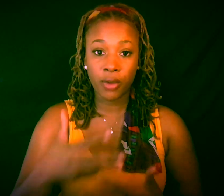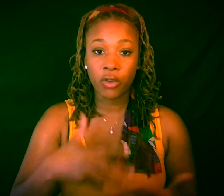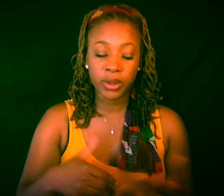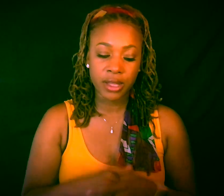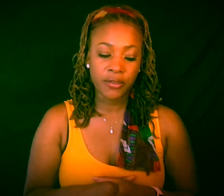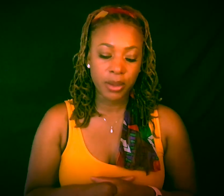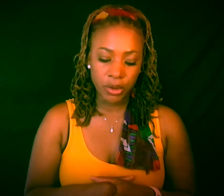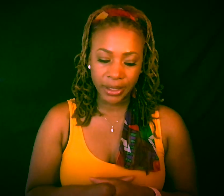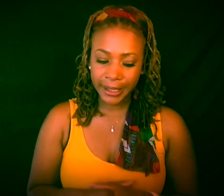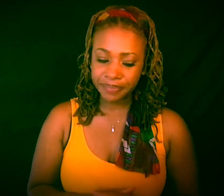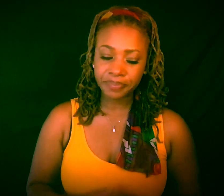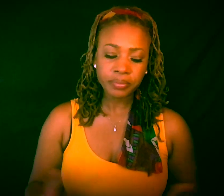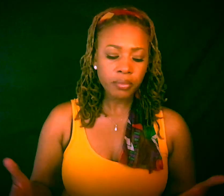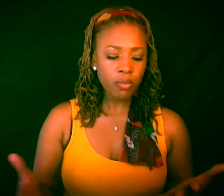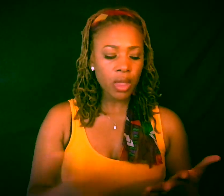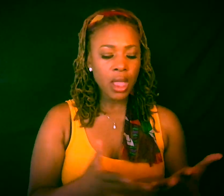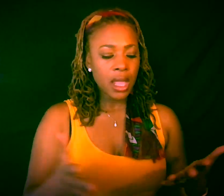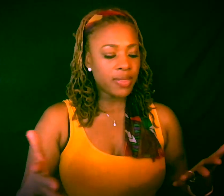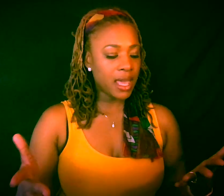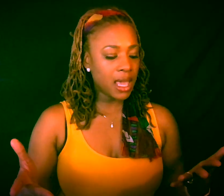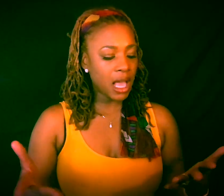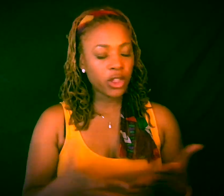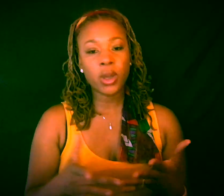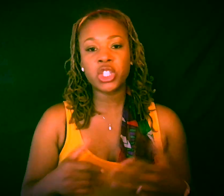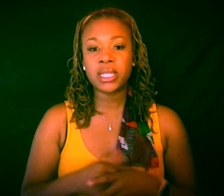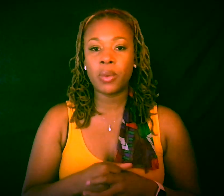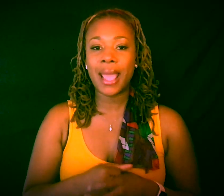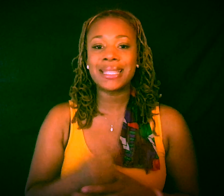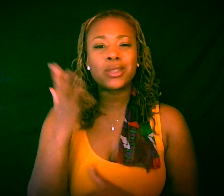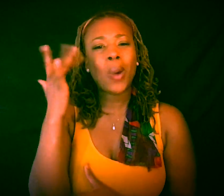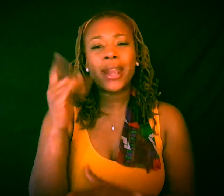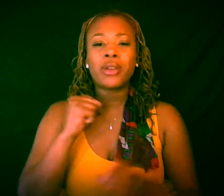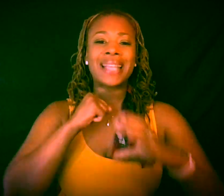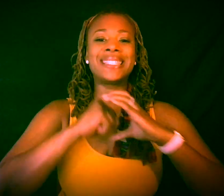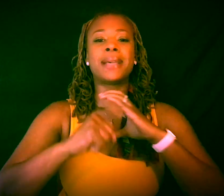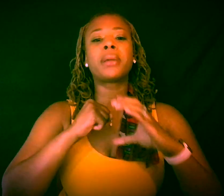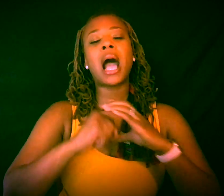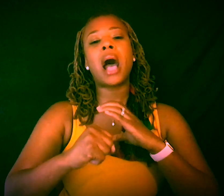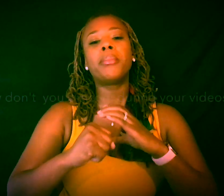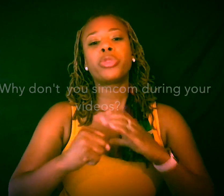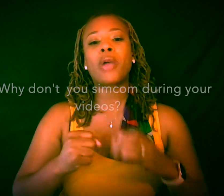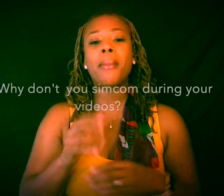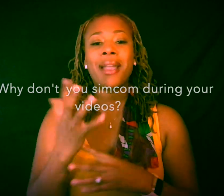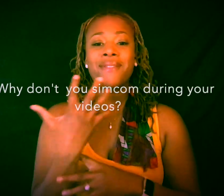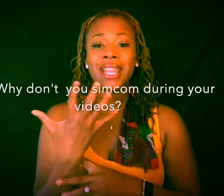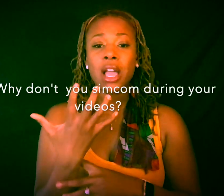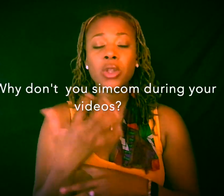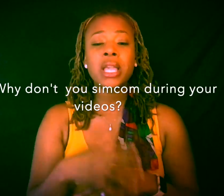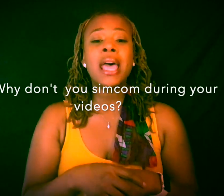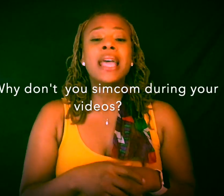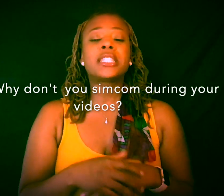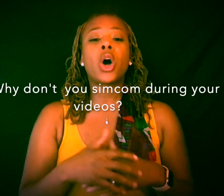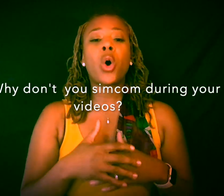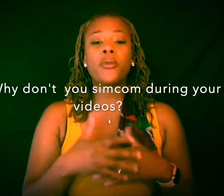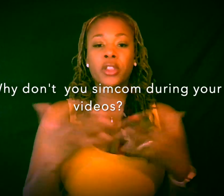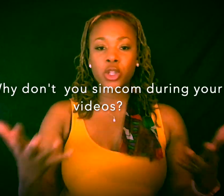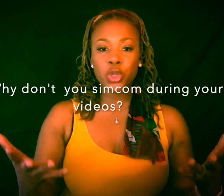with the deaf community. The other question someone asked is, why don't I simcom throughout my videos? So for those of you who are